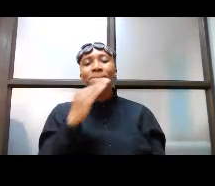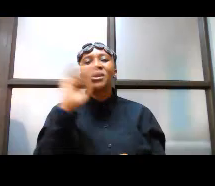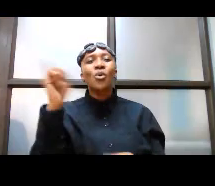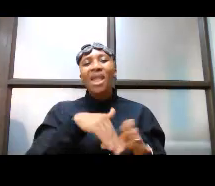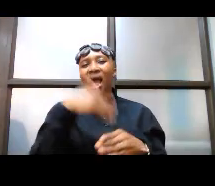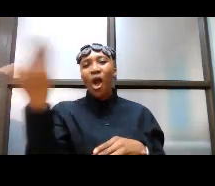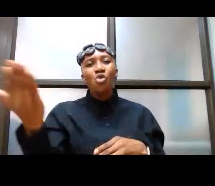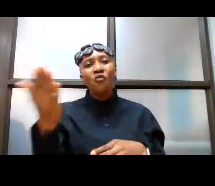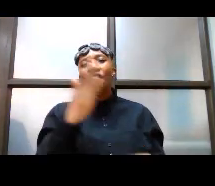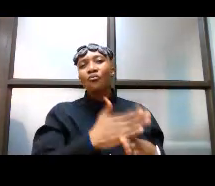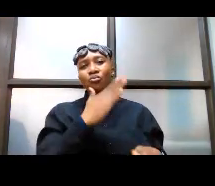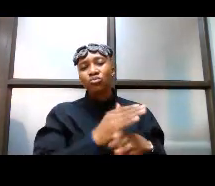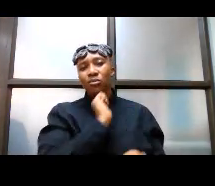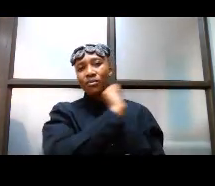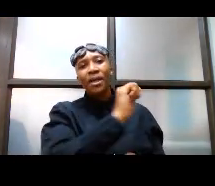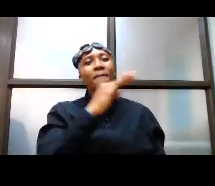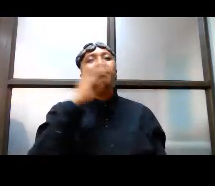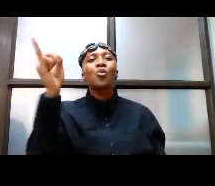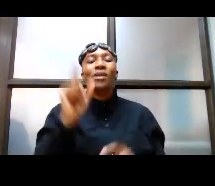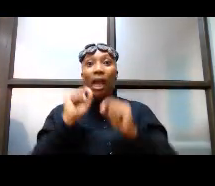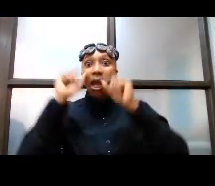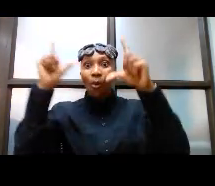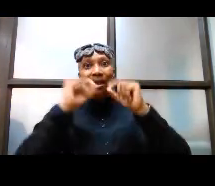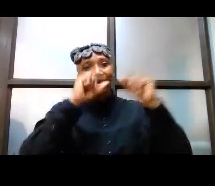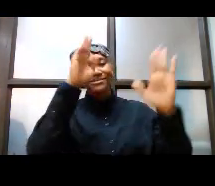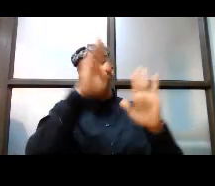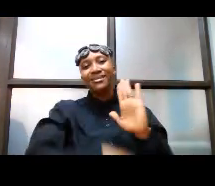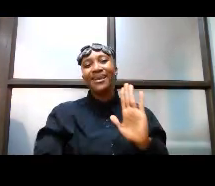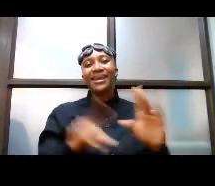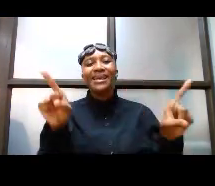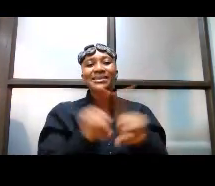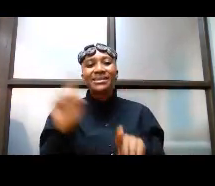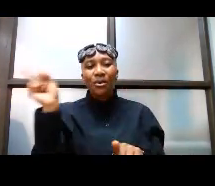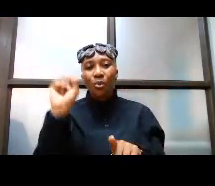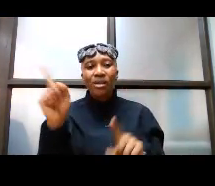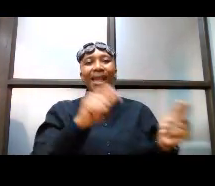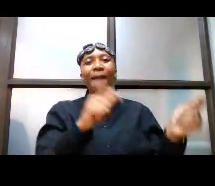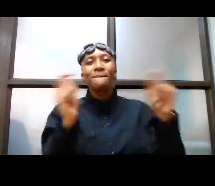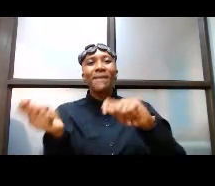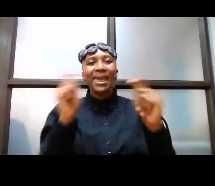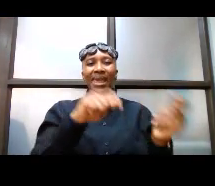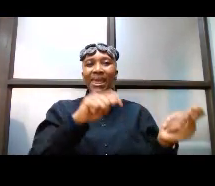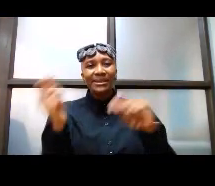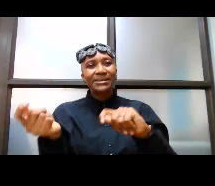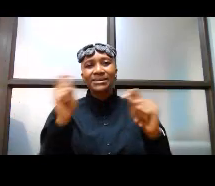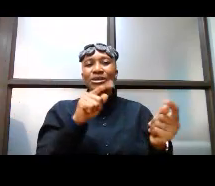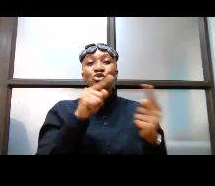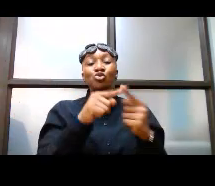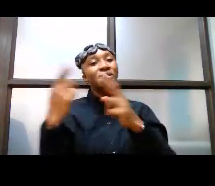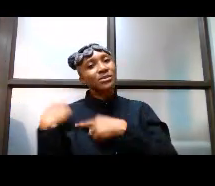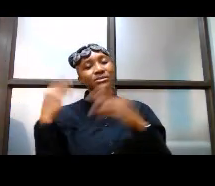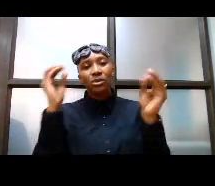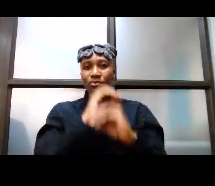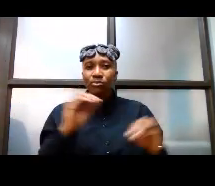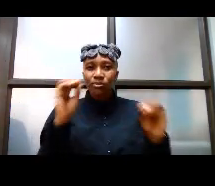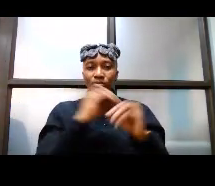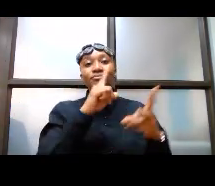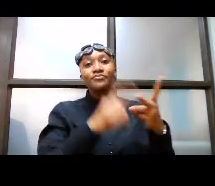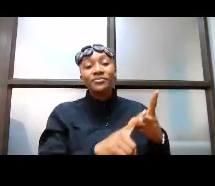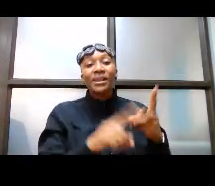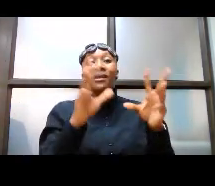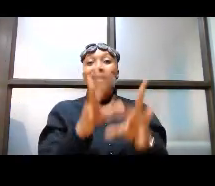of awareness and campaigning from whoever is supposed to be doing it. And again, the most important, which is the critical part,